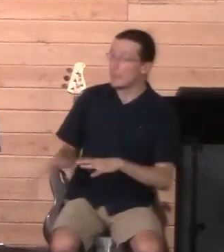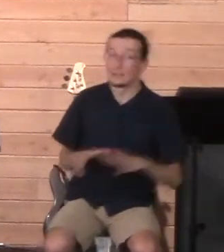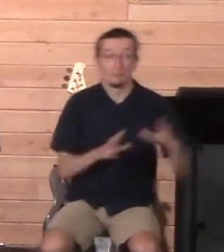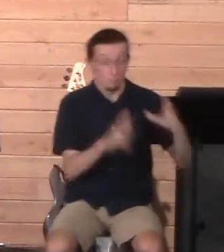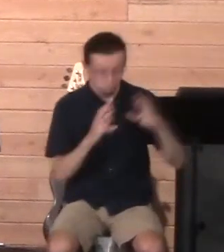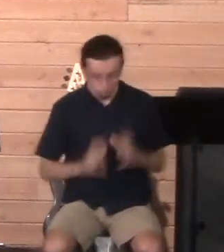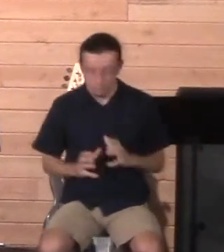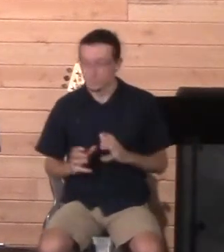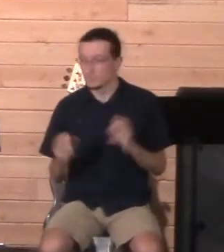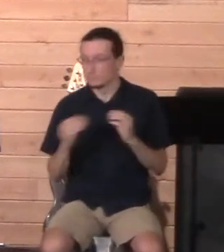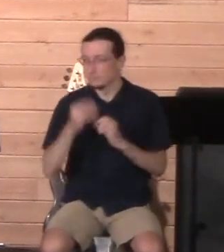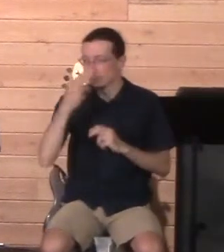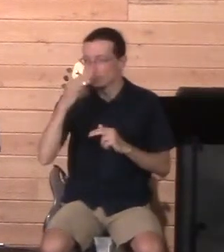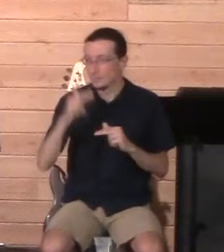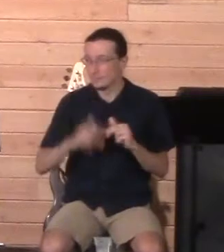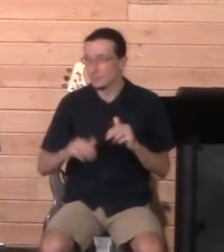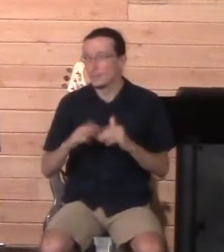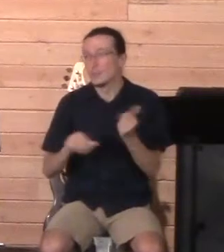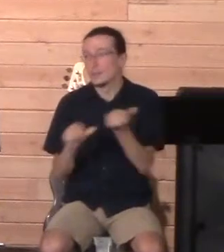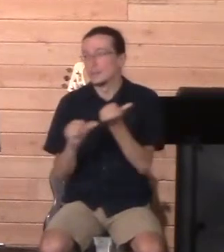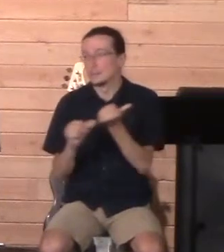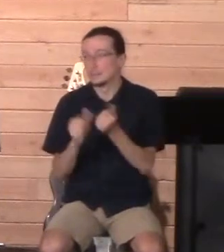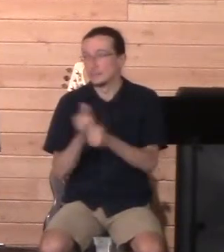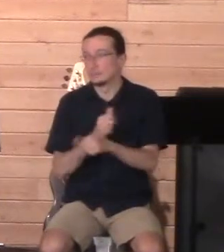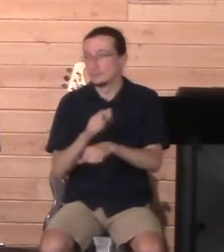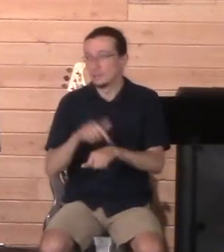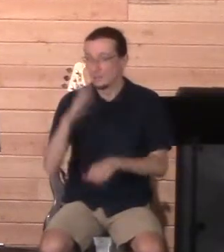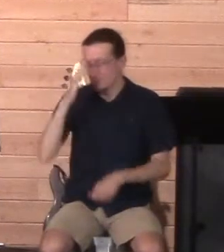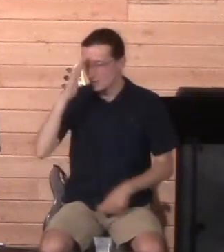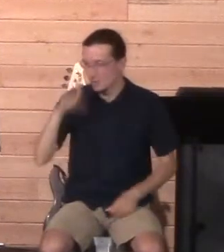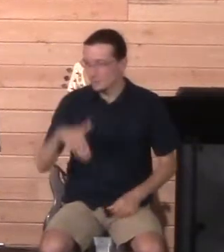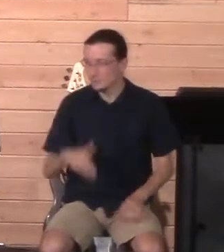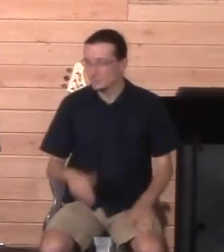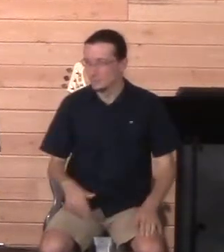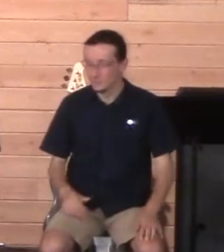fun than assists, you know.